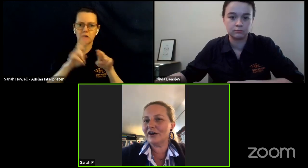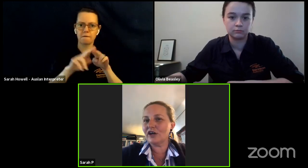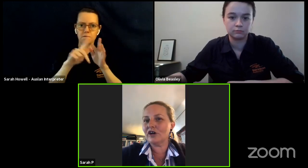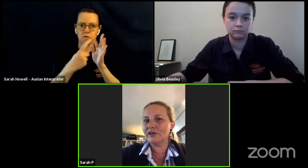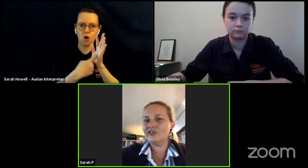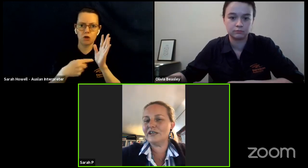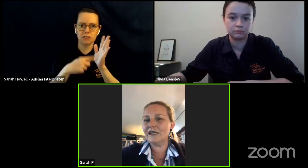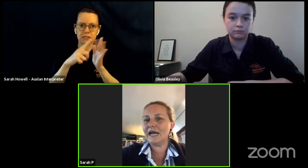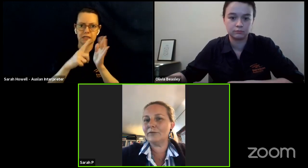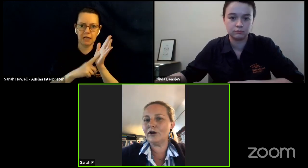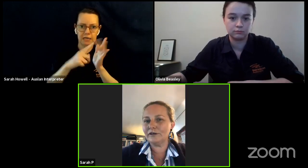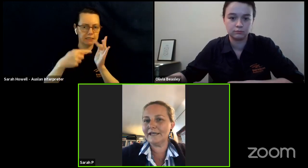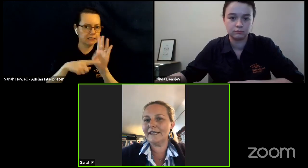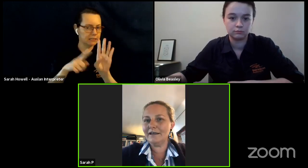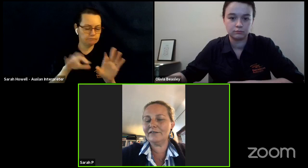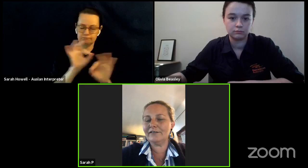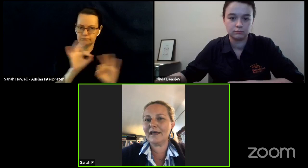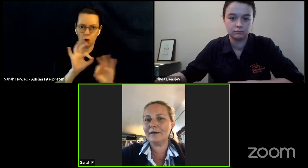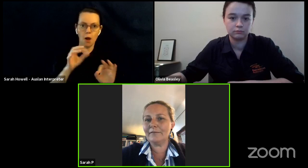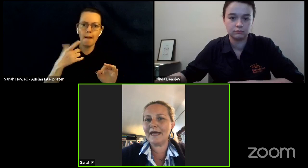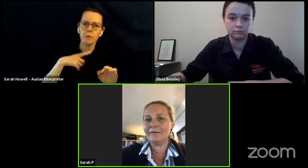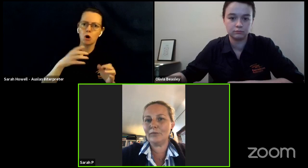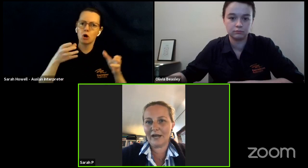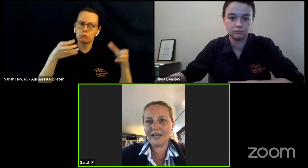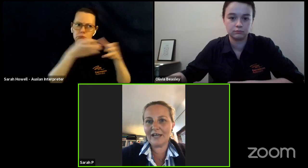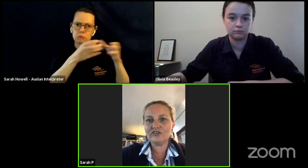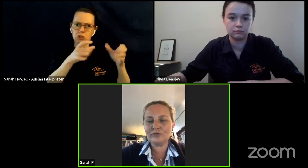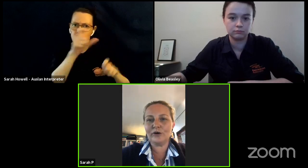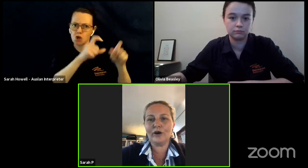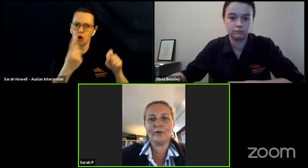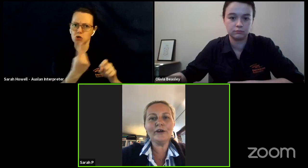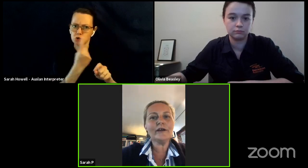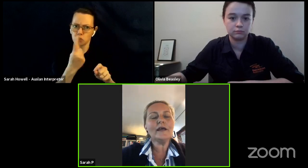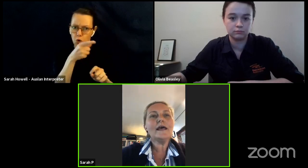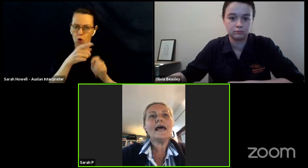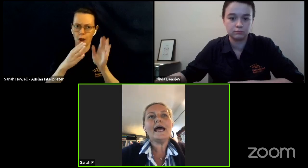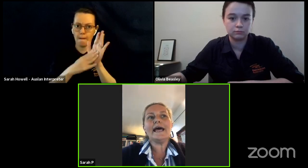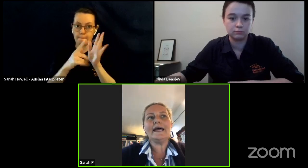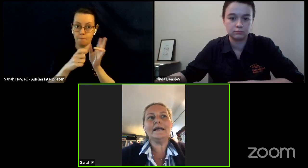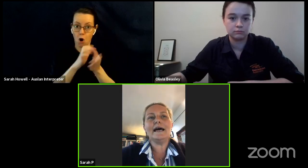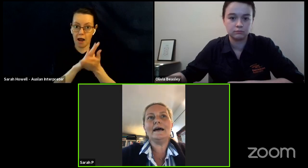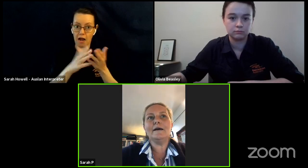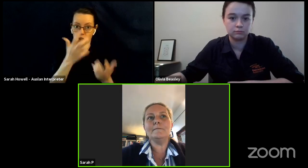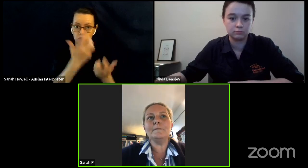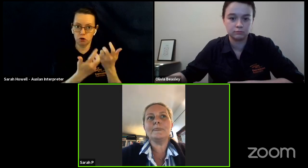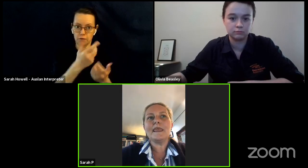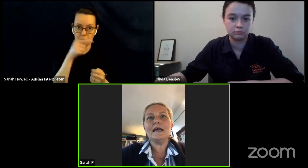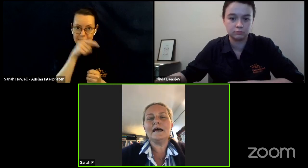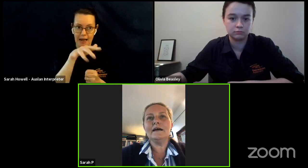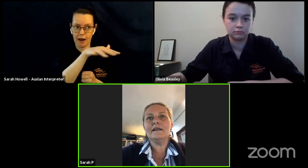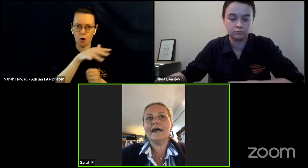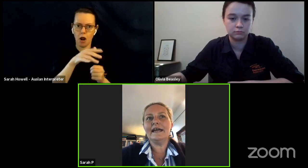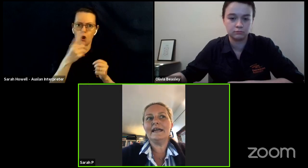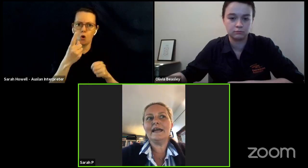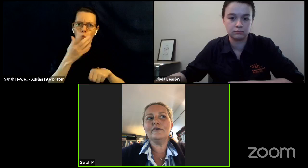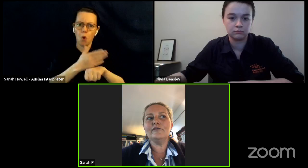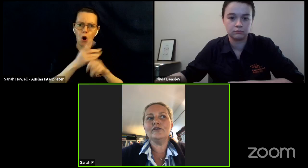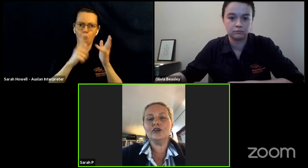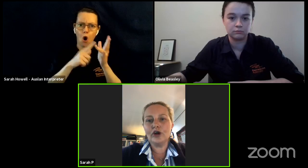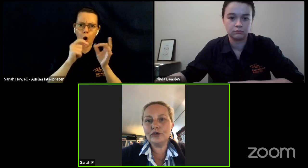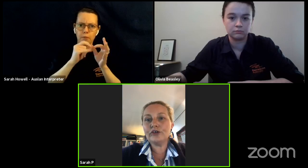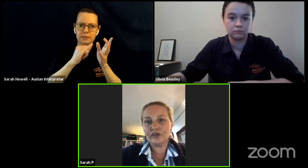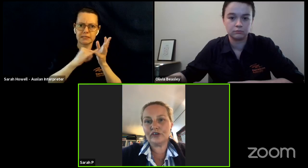obstetrics and gynecology colleagues at Monash, where I work, and they